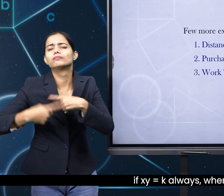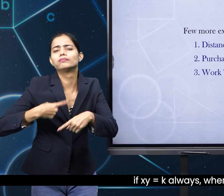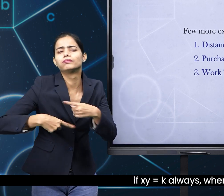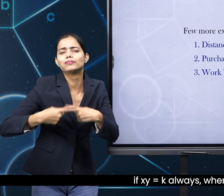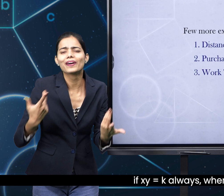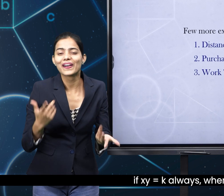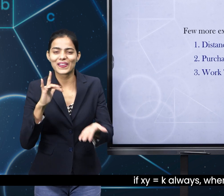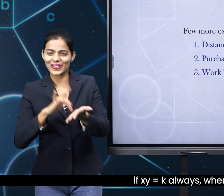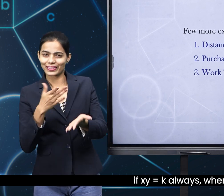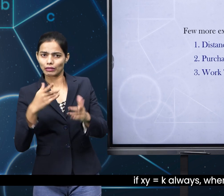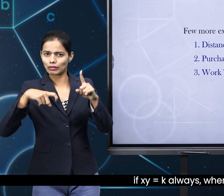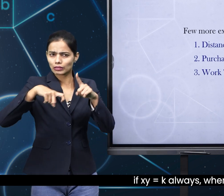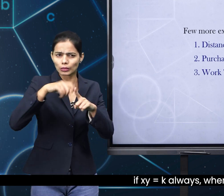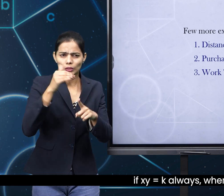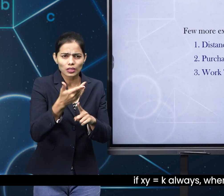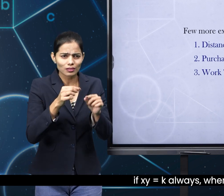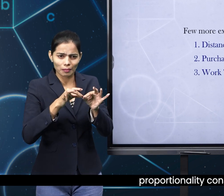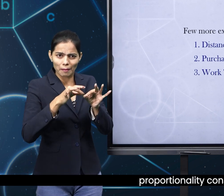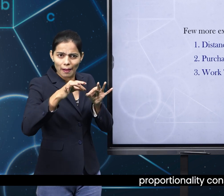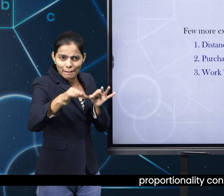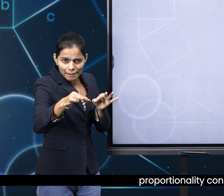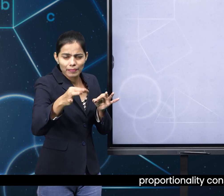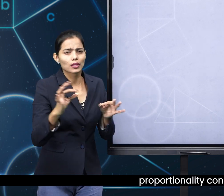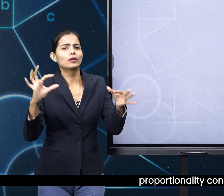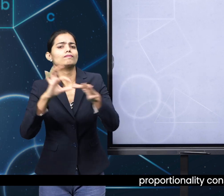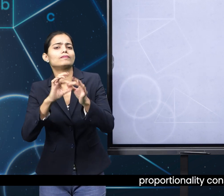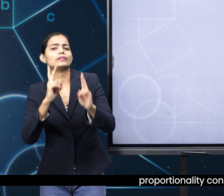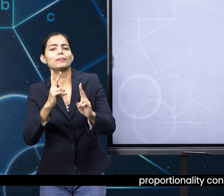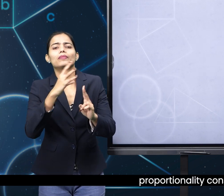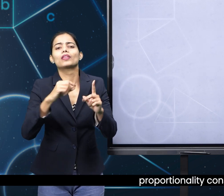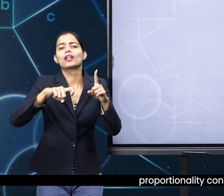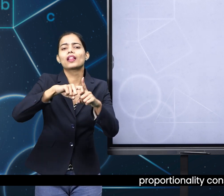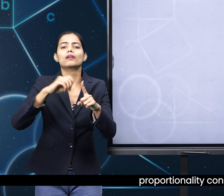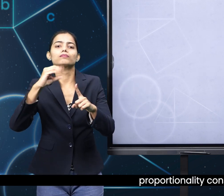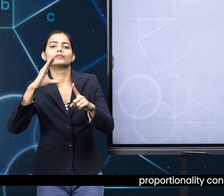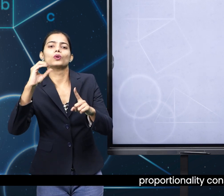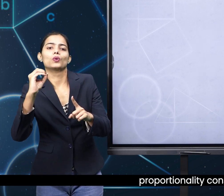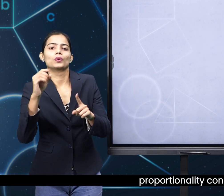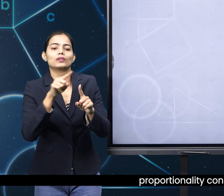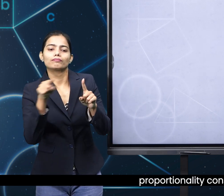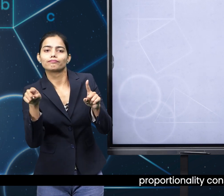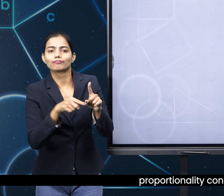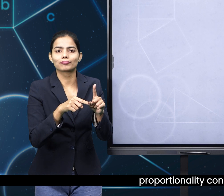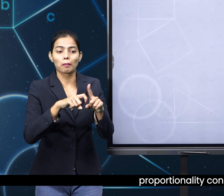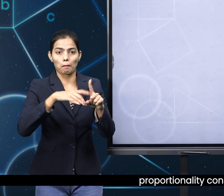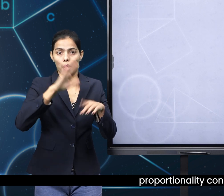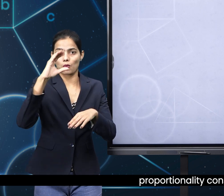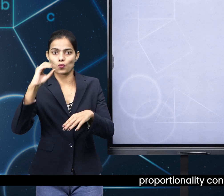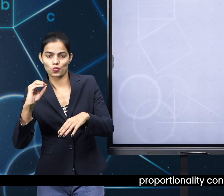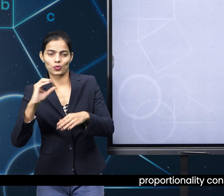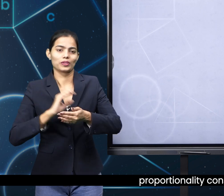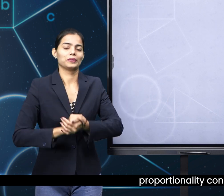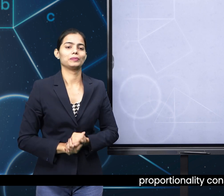k always, where k is called the proportionality constant and k less than 0.